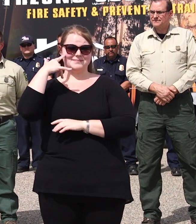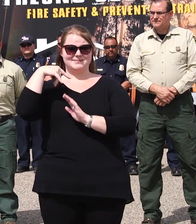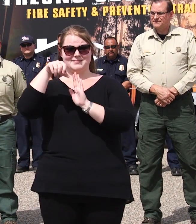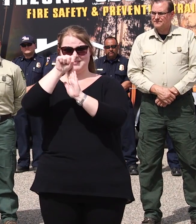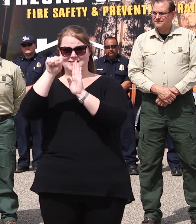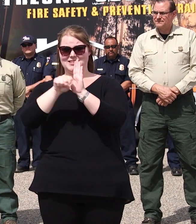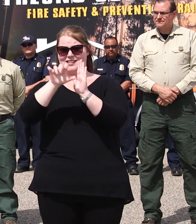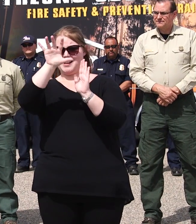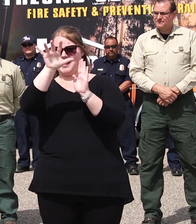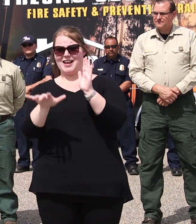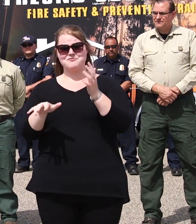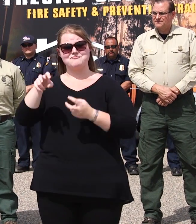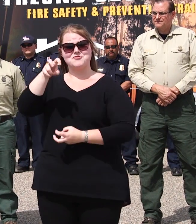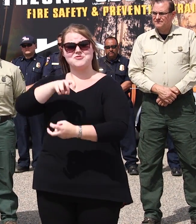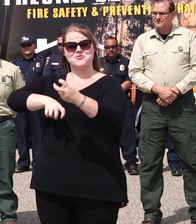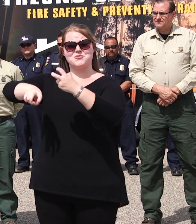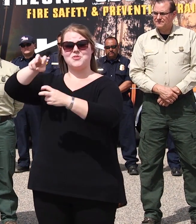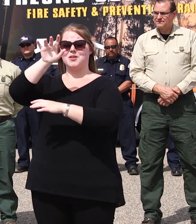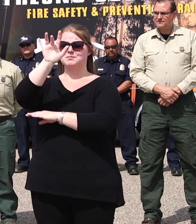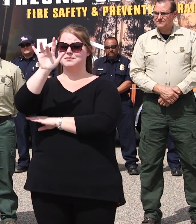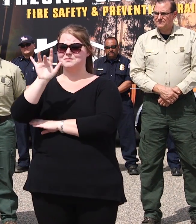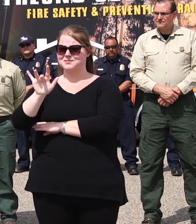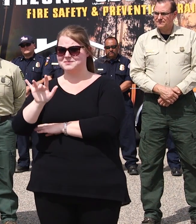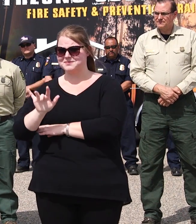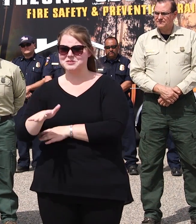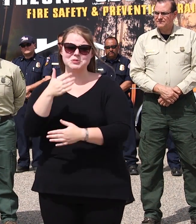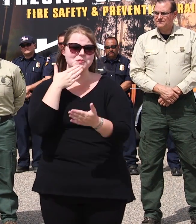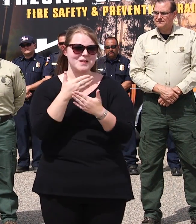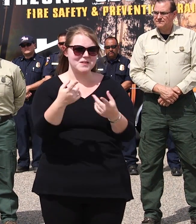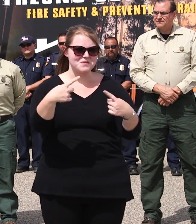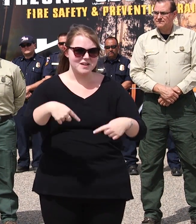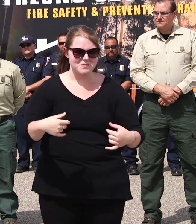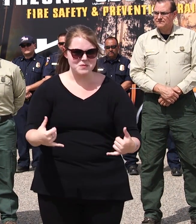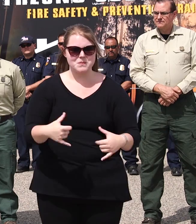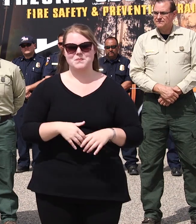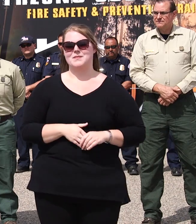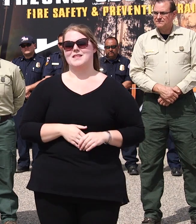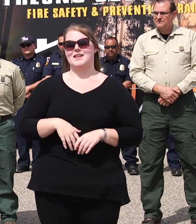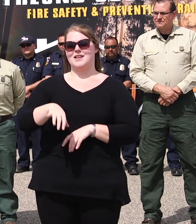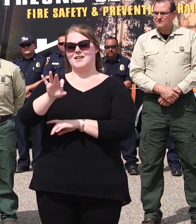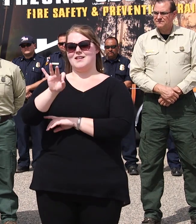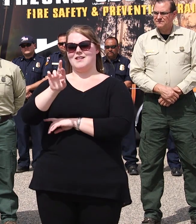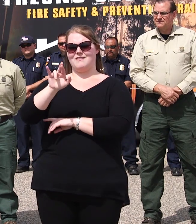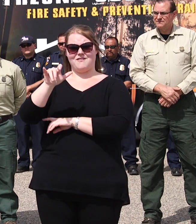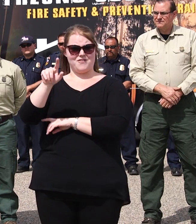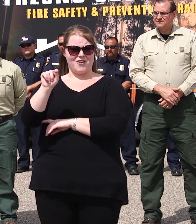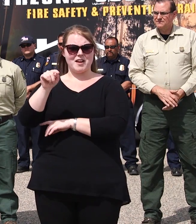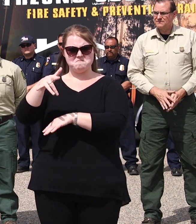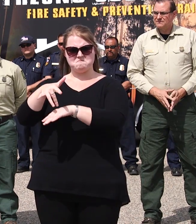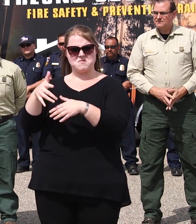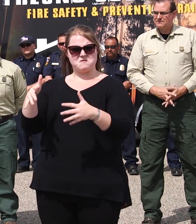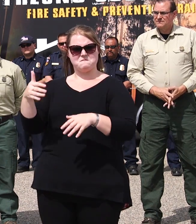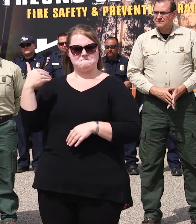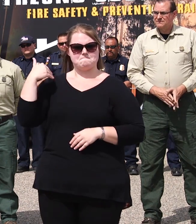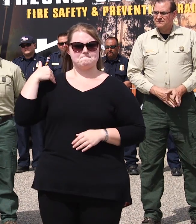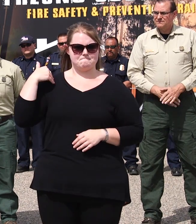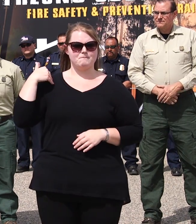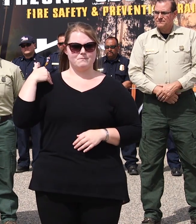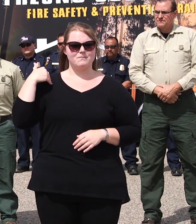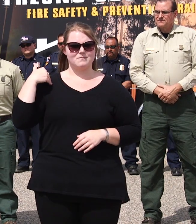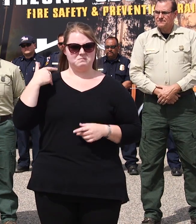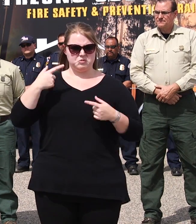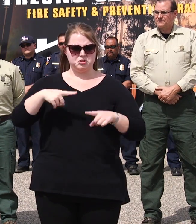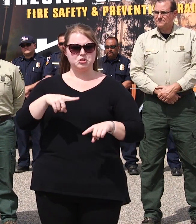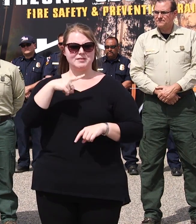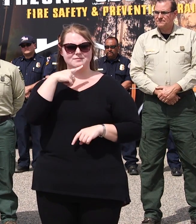Week agenda. Friant is a place that we have been to before during